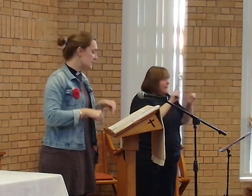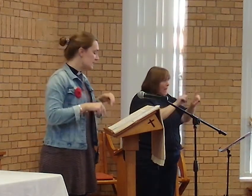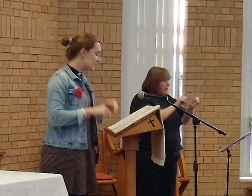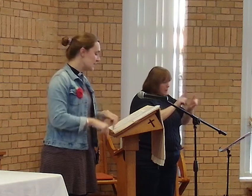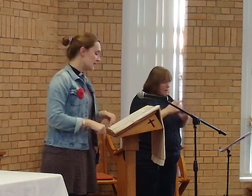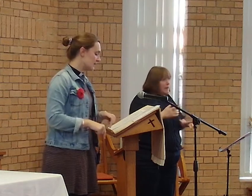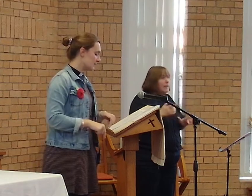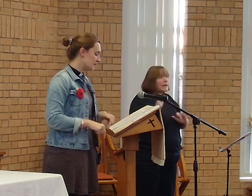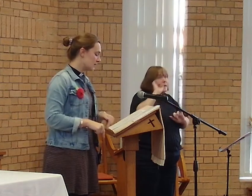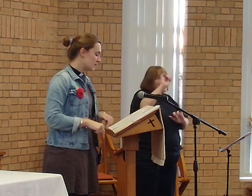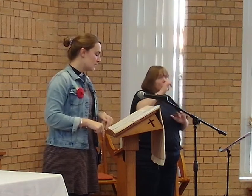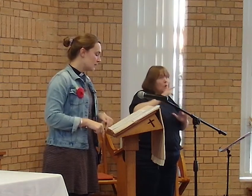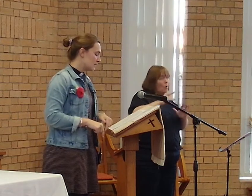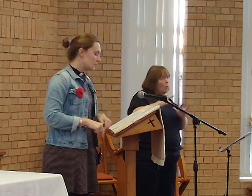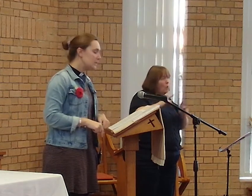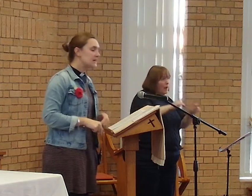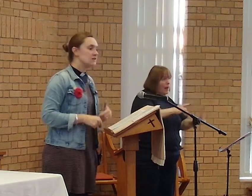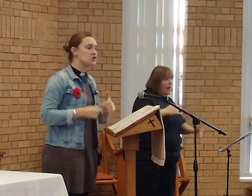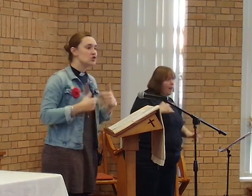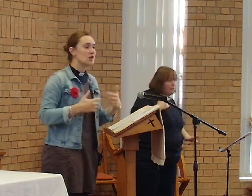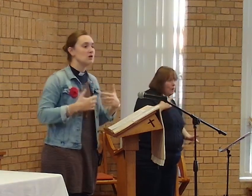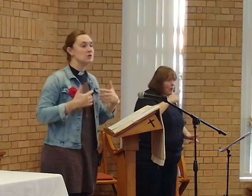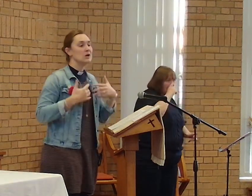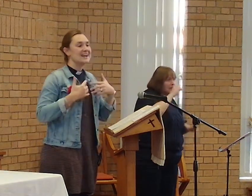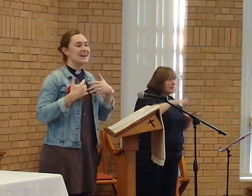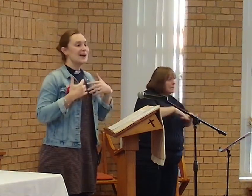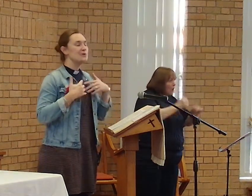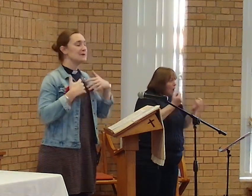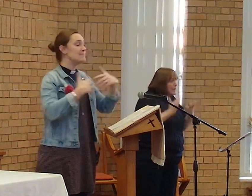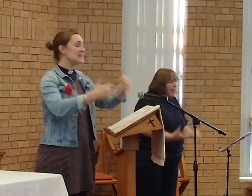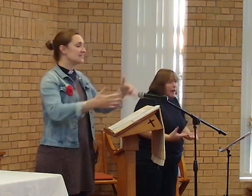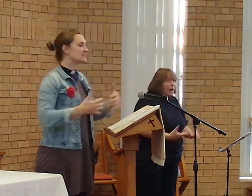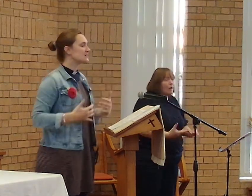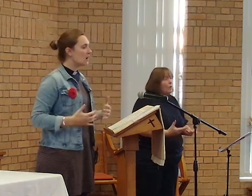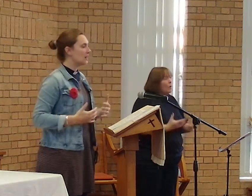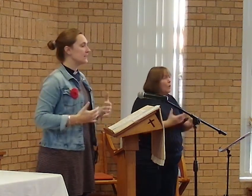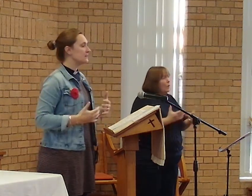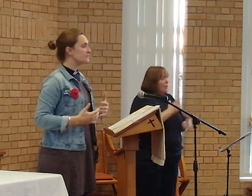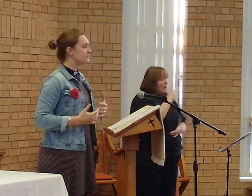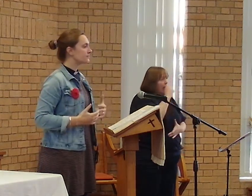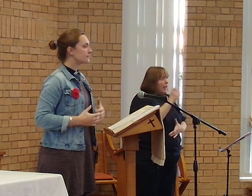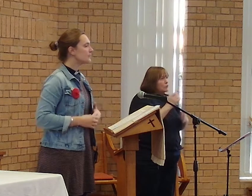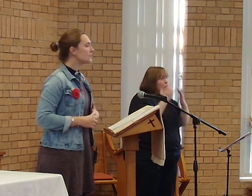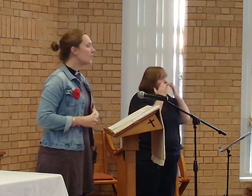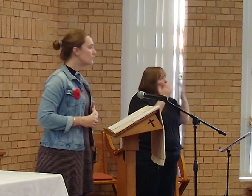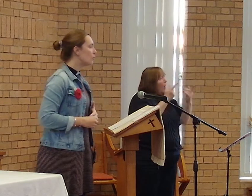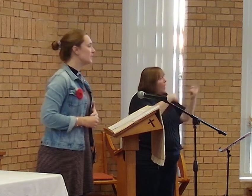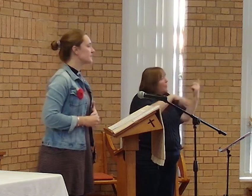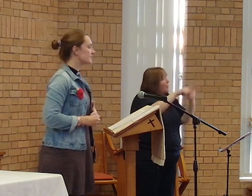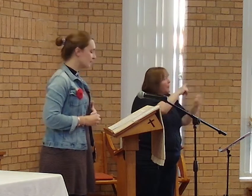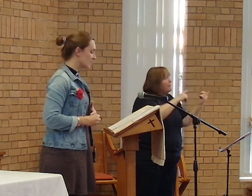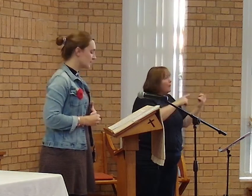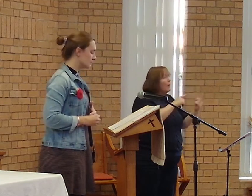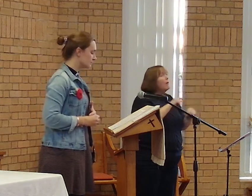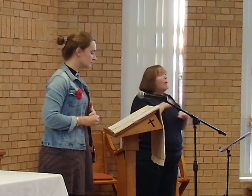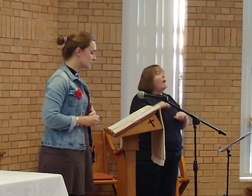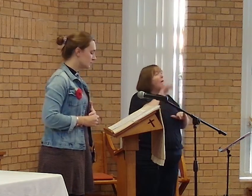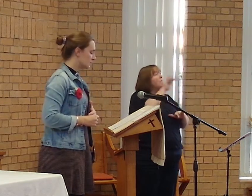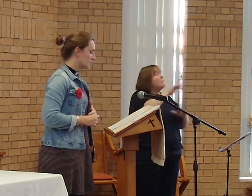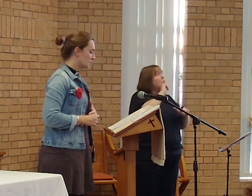already here. We can show, we can be a sign of what is